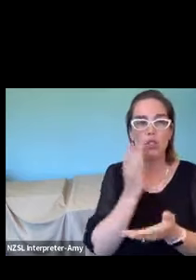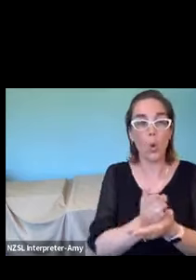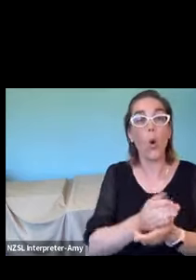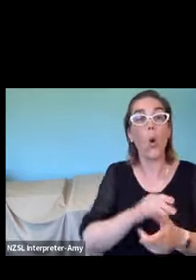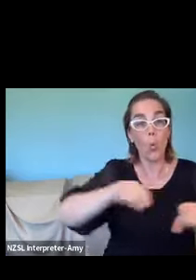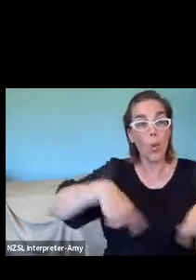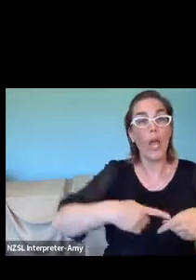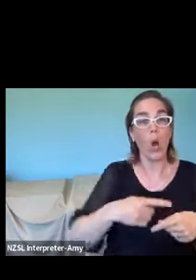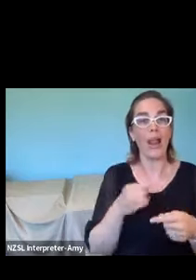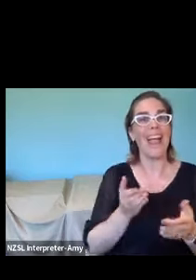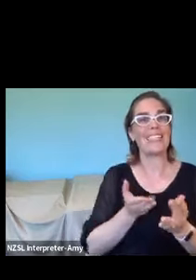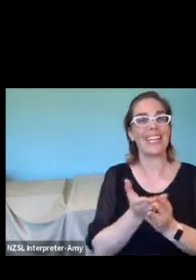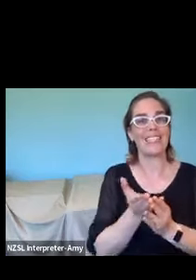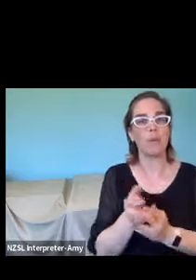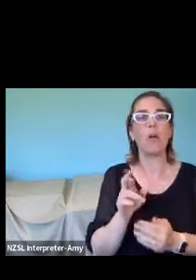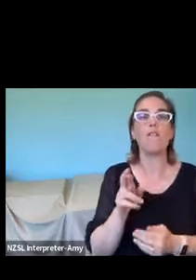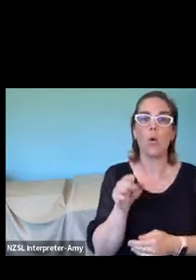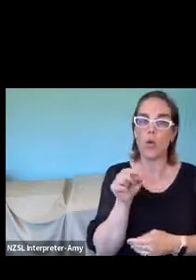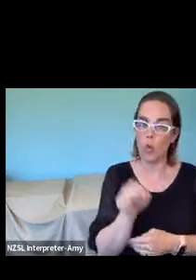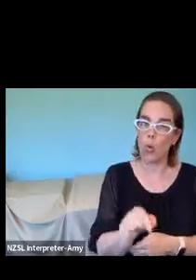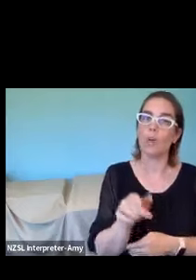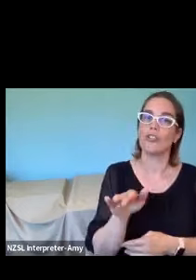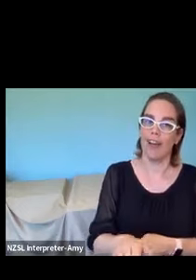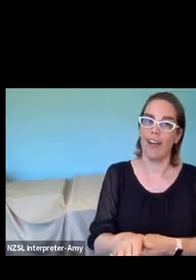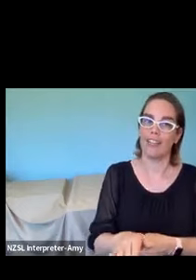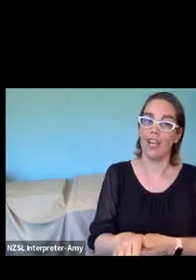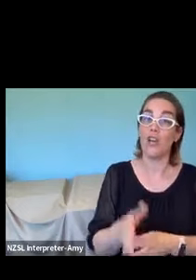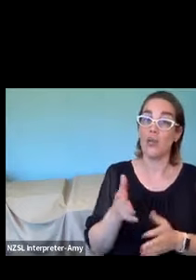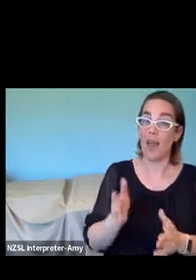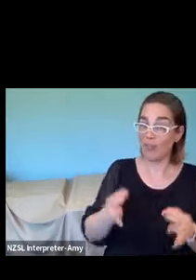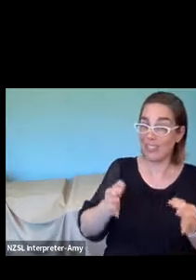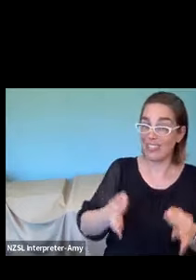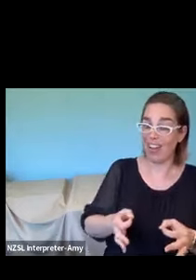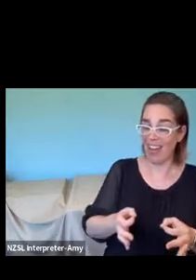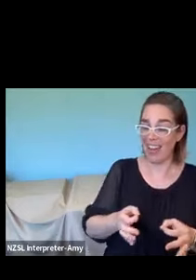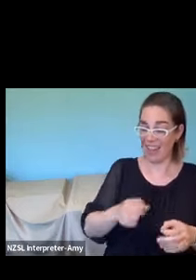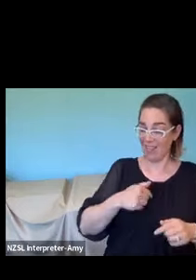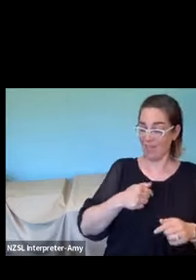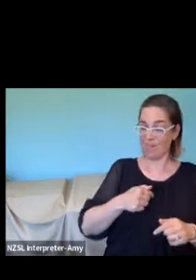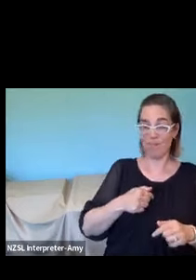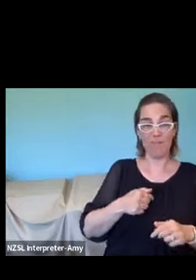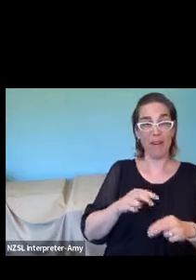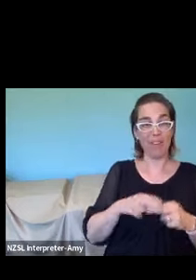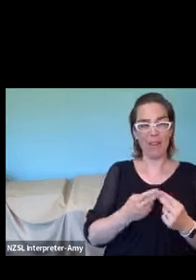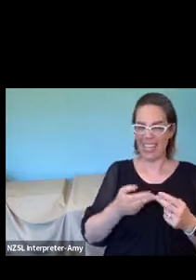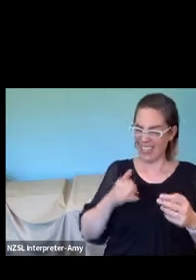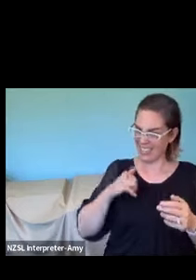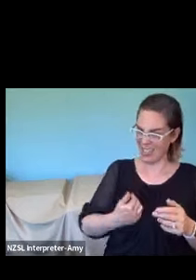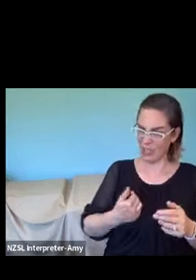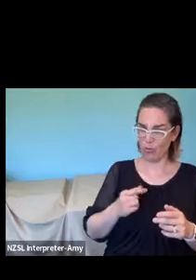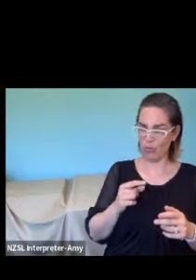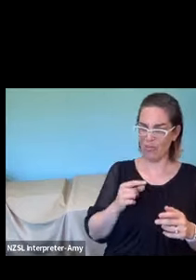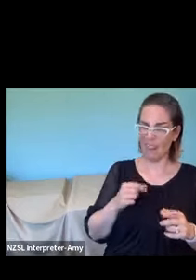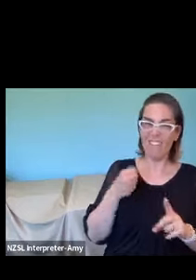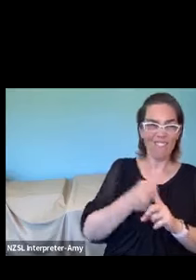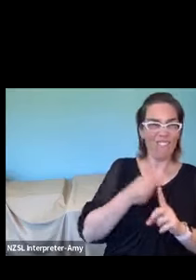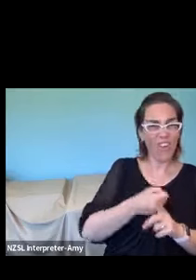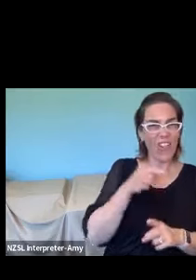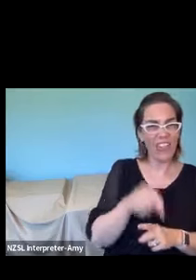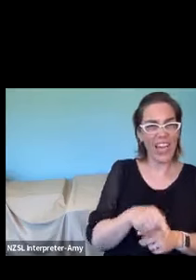child. And you've got to pick your fight. Is this a fight that you want to take on? And the other thing